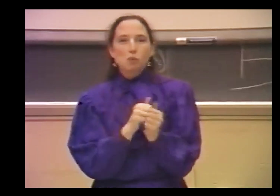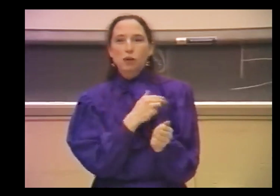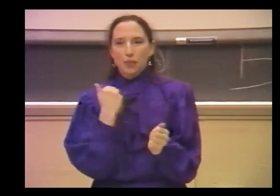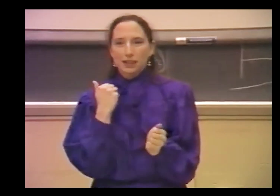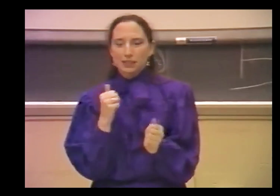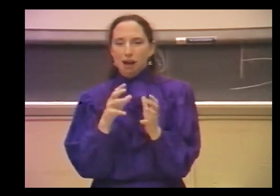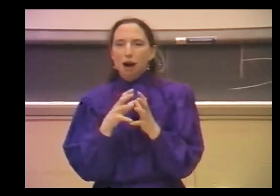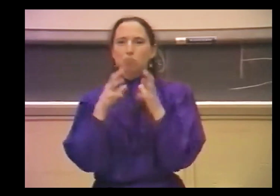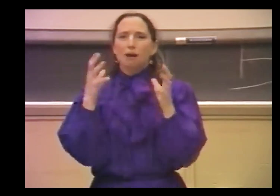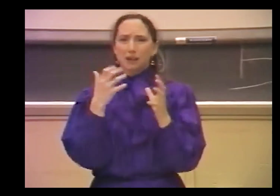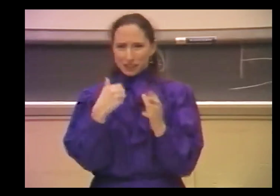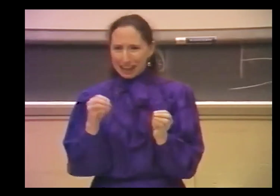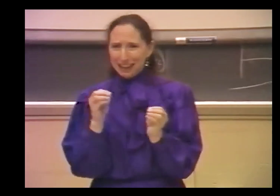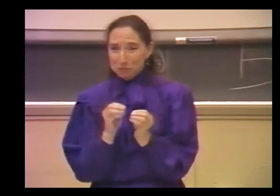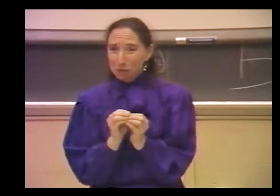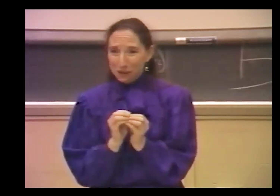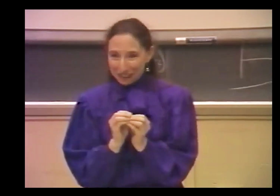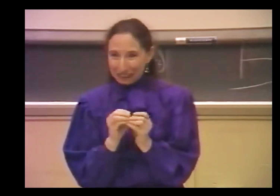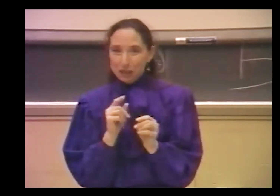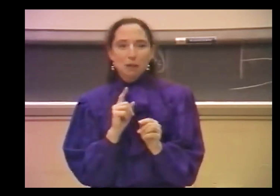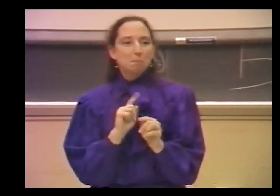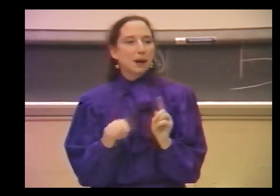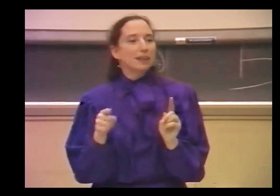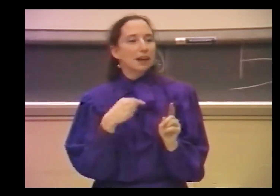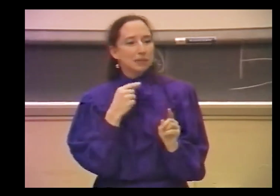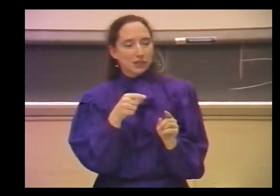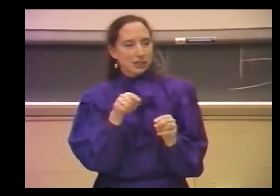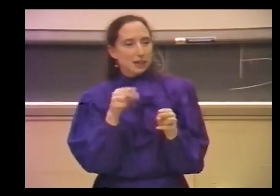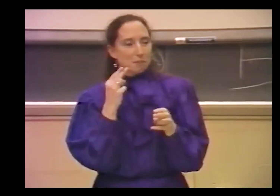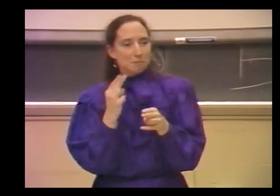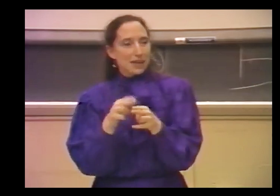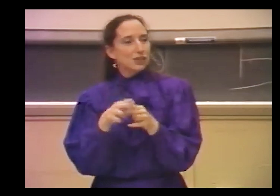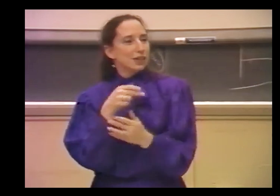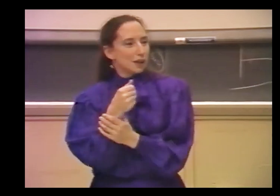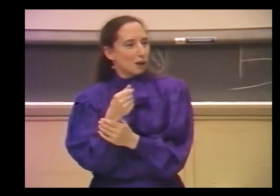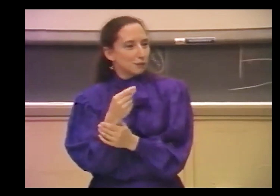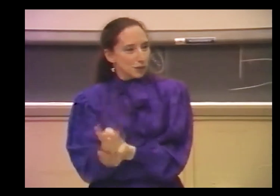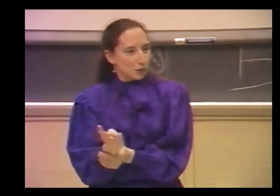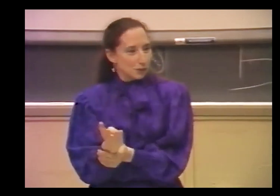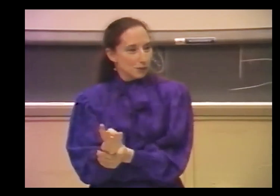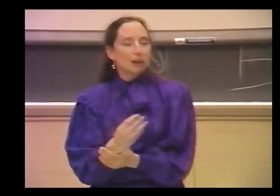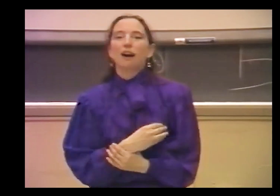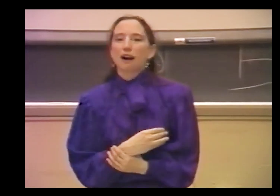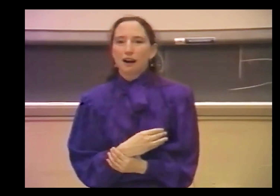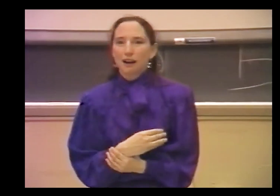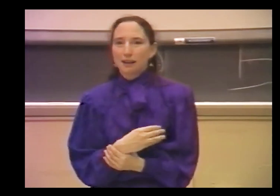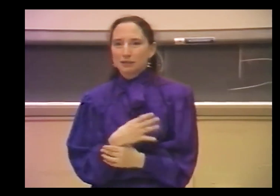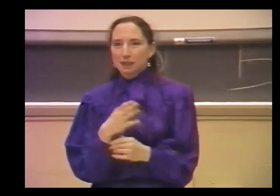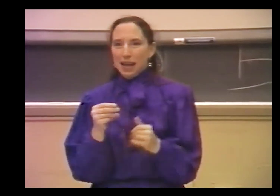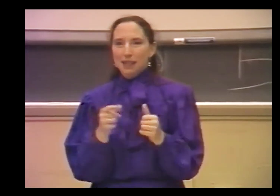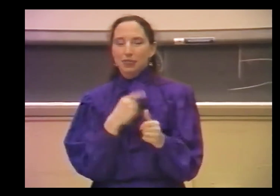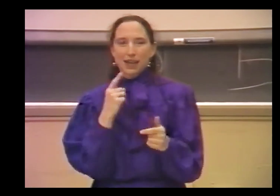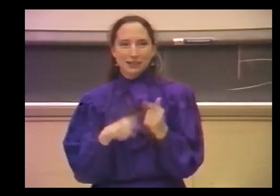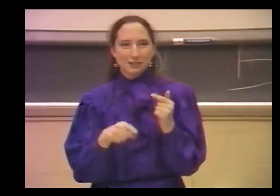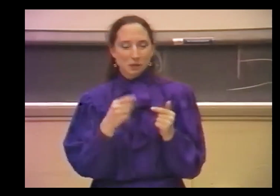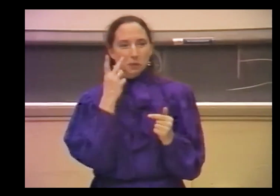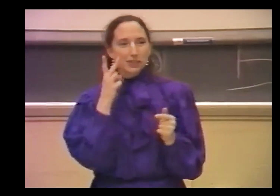with us much anymore, but let me just mention a few and then we'll